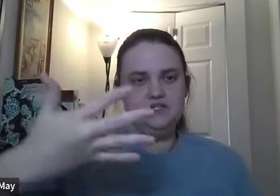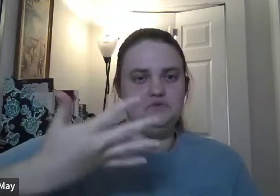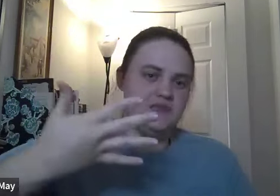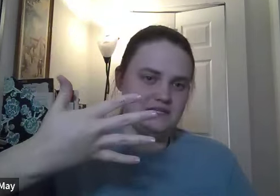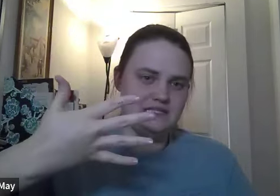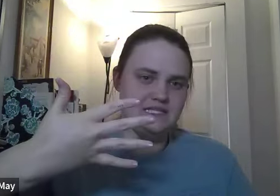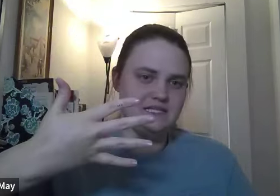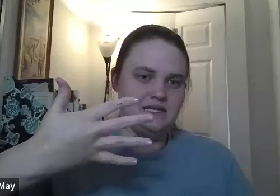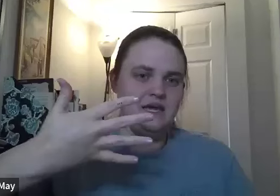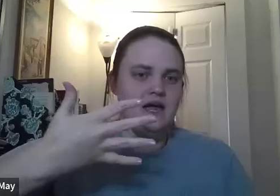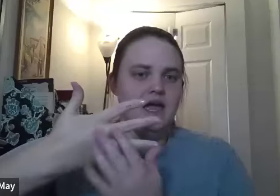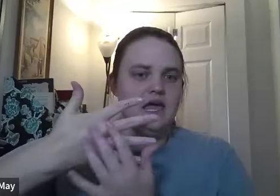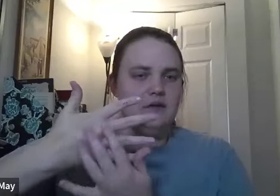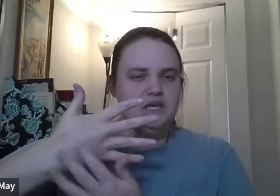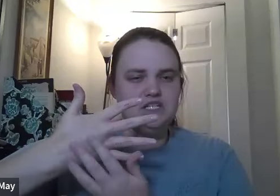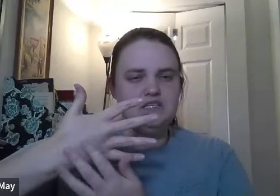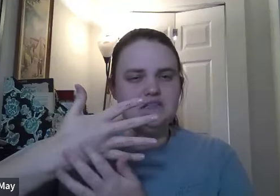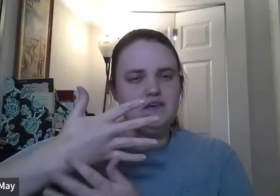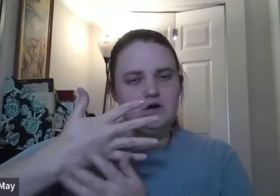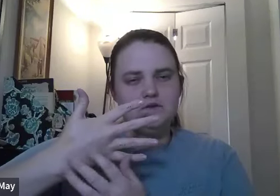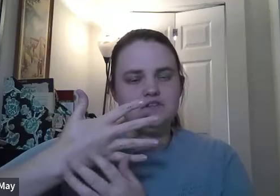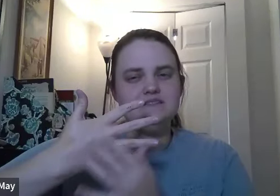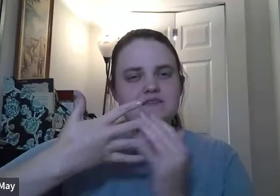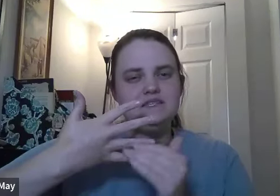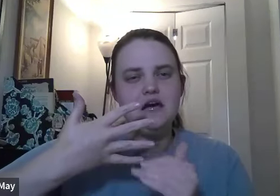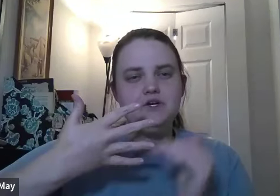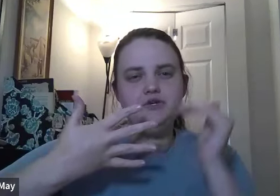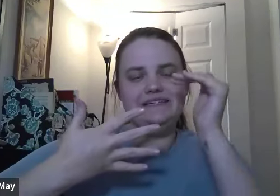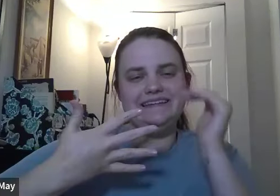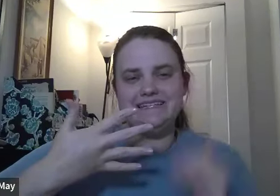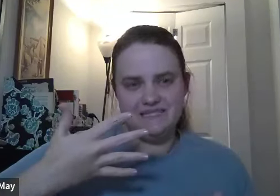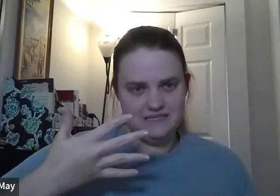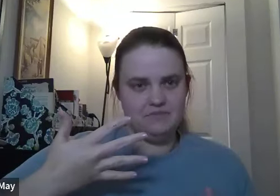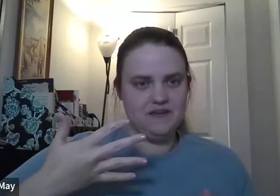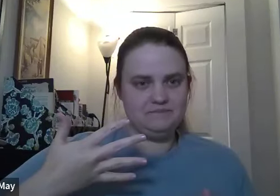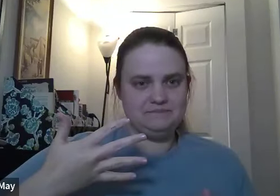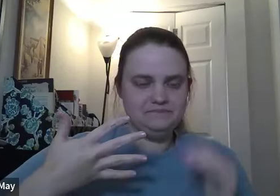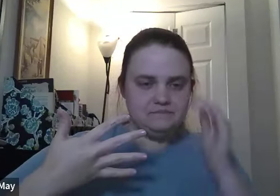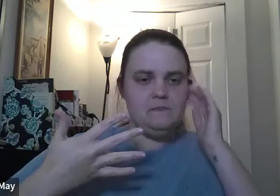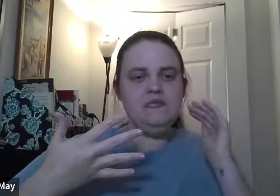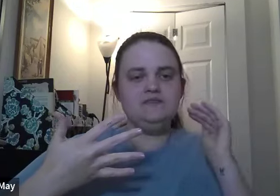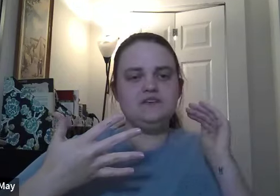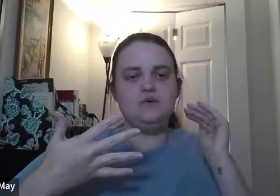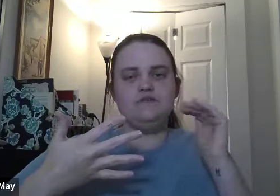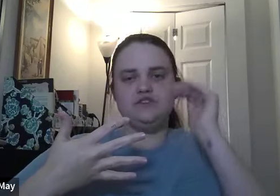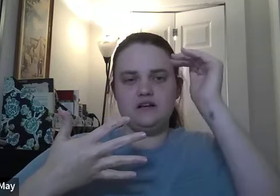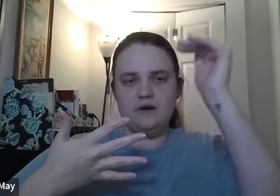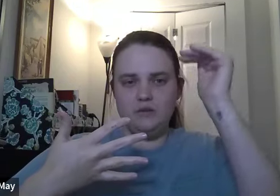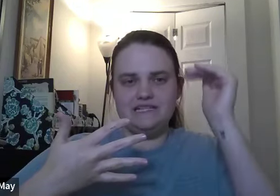do this. And I mentioned this, I think, in our first class. This is how you would list something. So if you're talking about going down